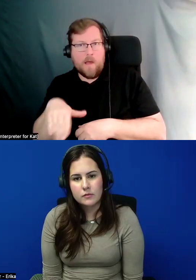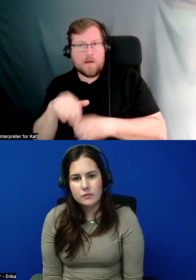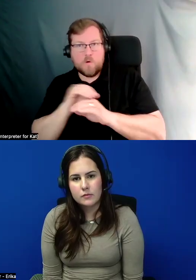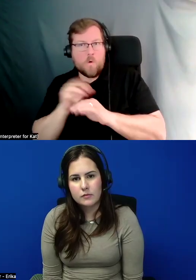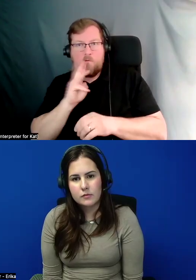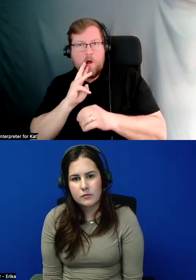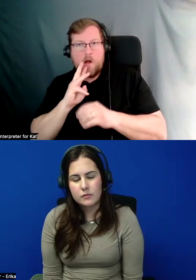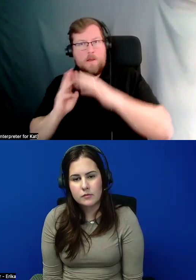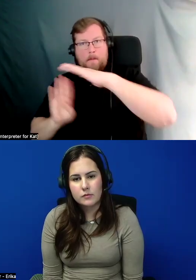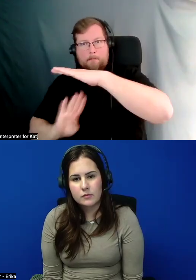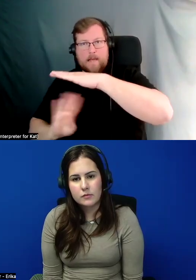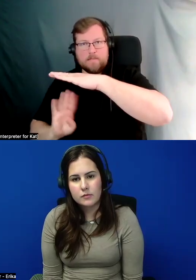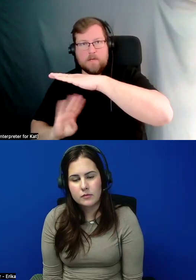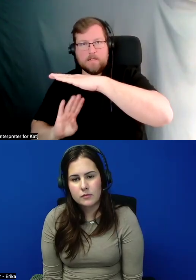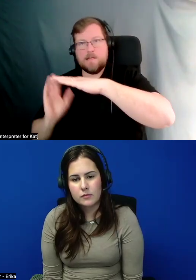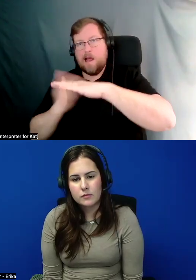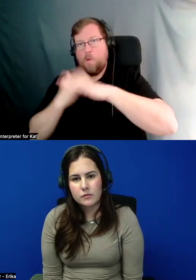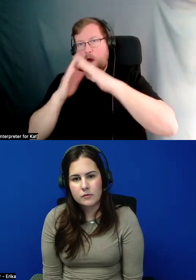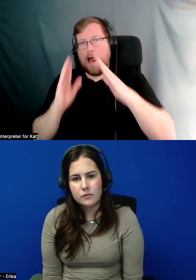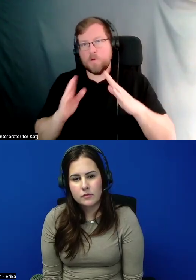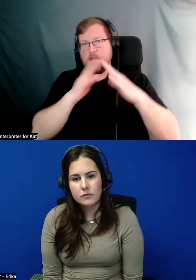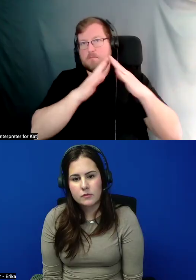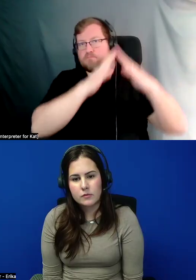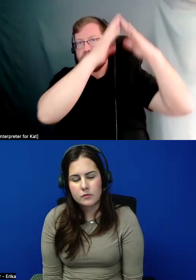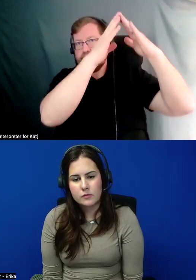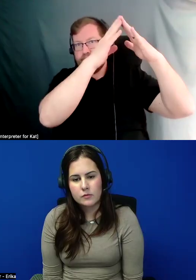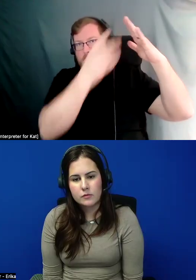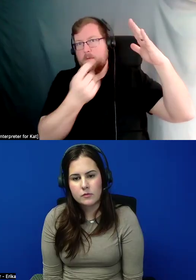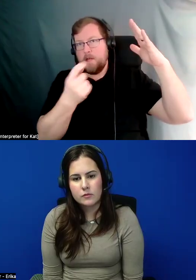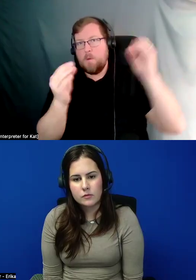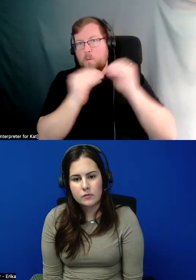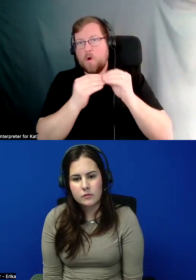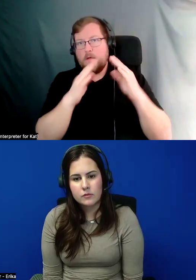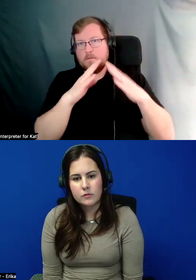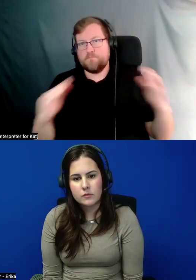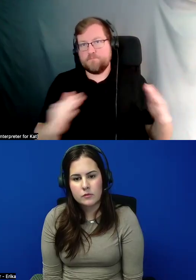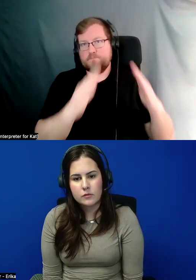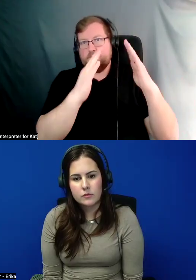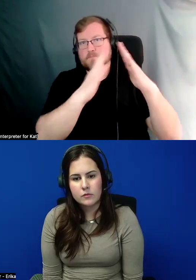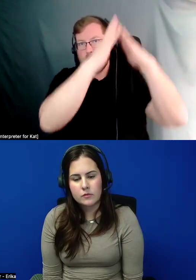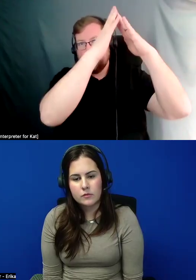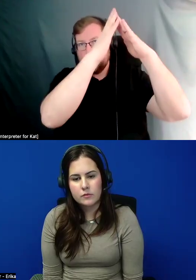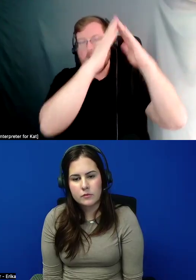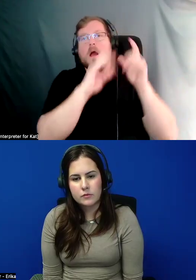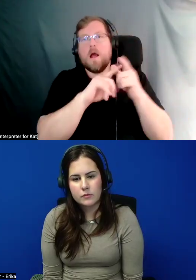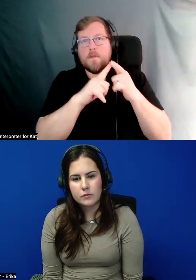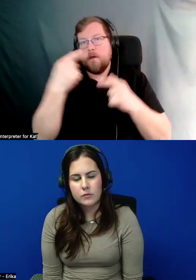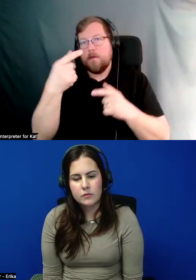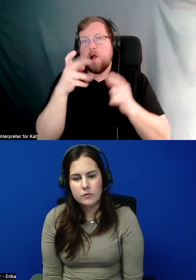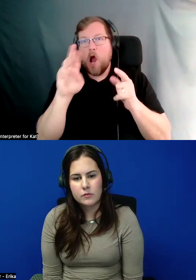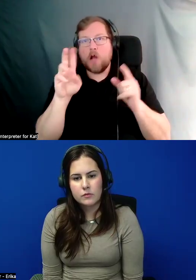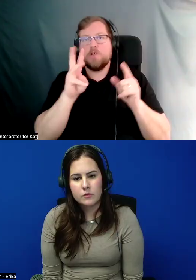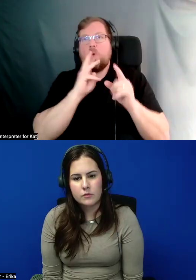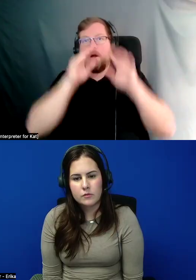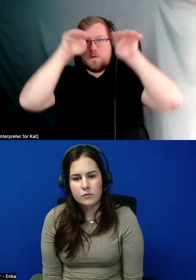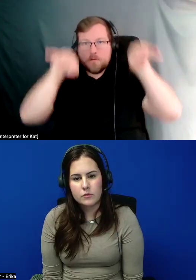our basement because our home is a little bit elevated, a little bit like a small hill, and we have all of the garden going away from